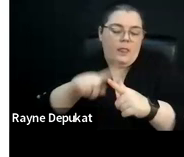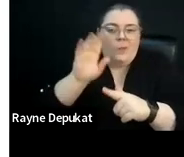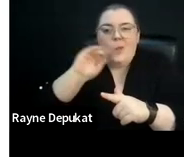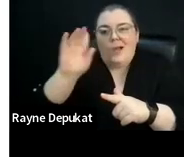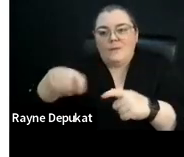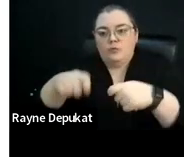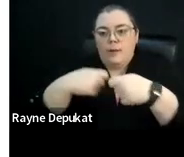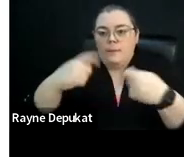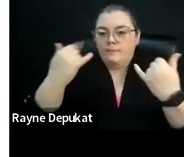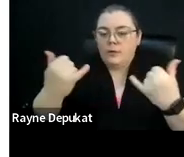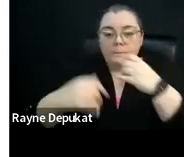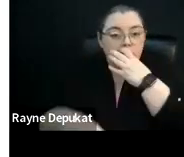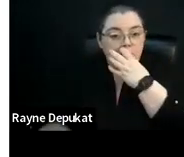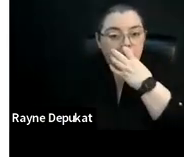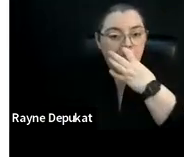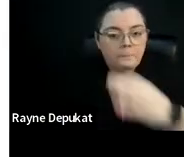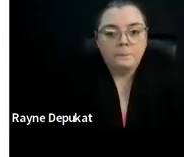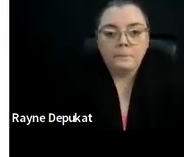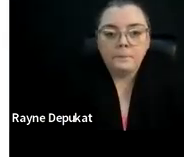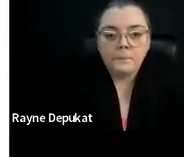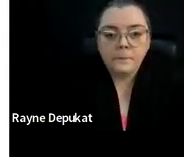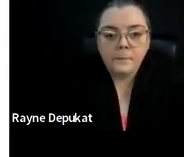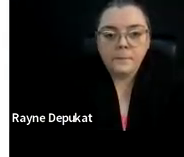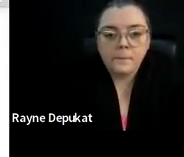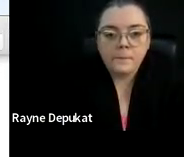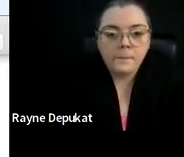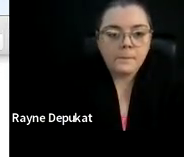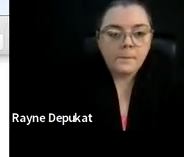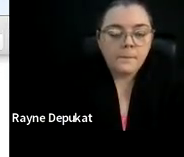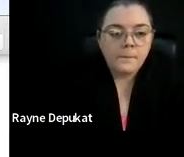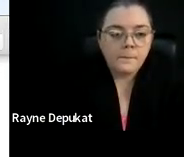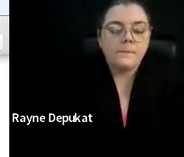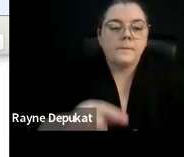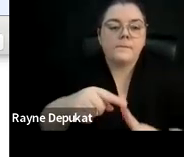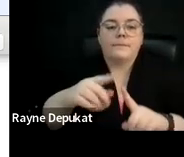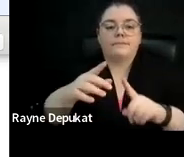So I wanted to focus on a comment from Amy, and then we're going to have to wrap up.